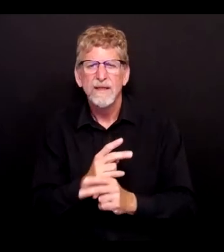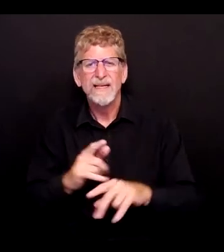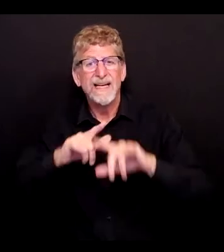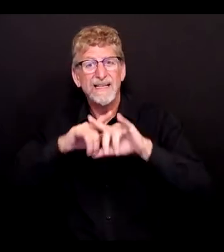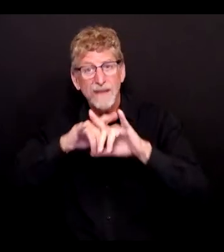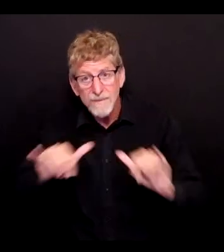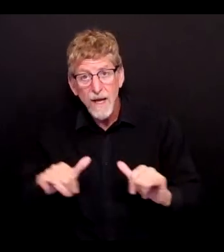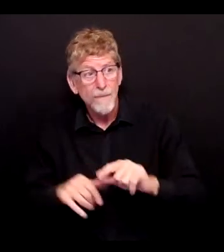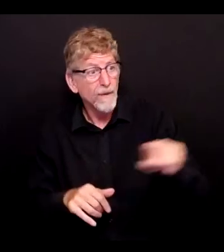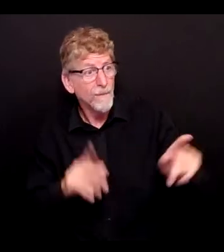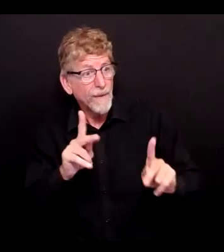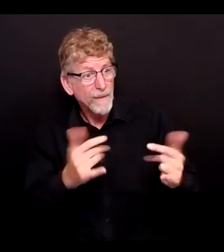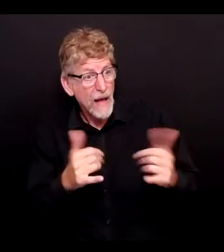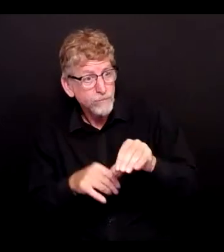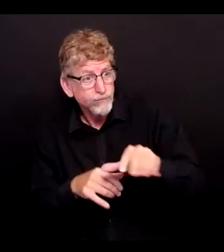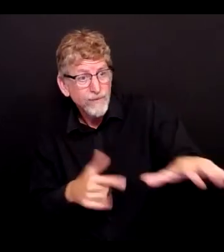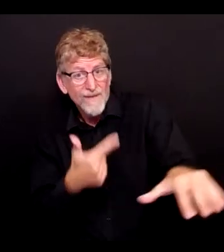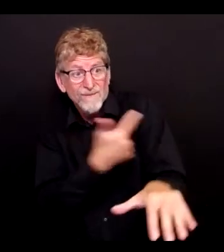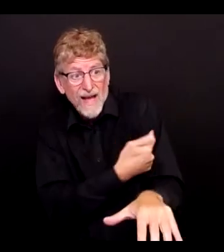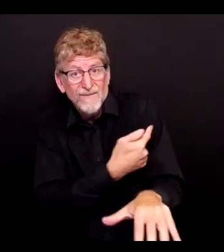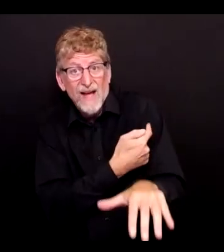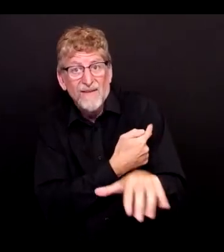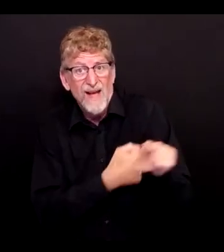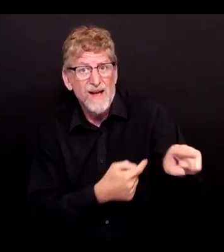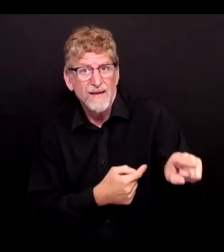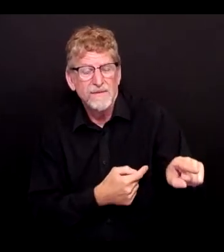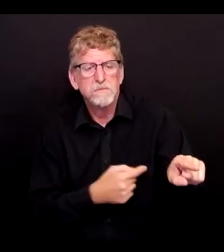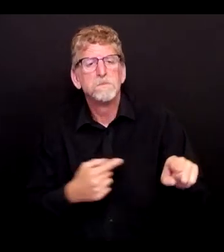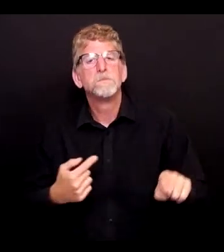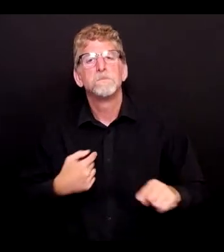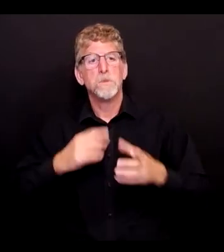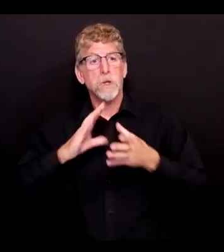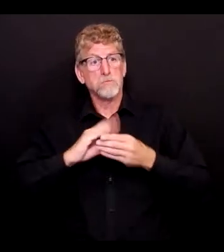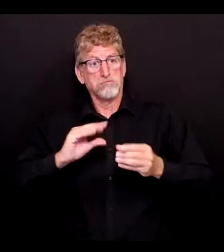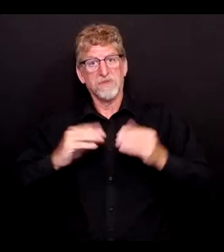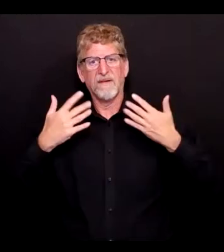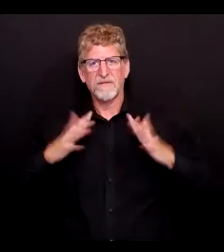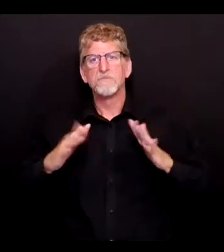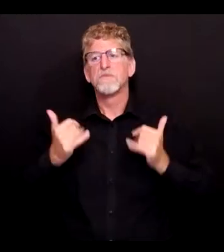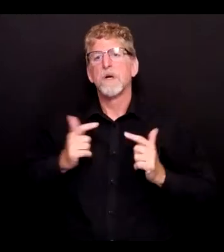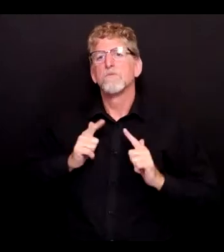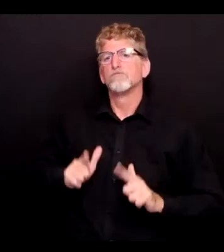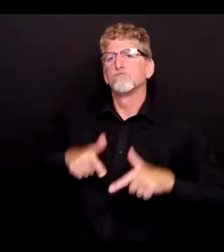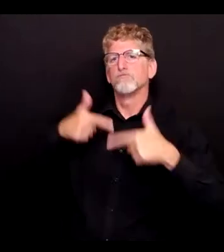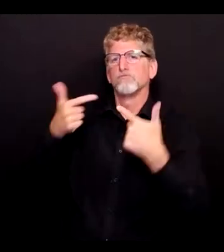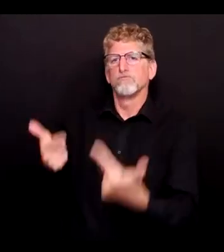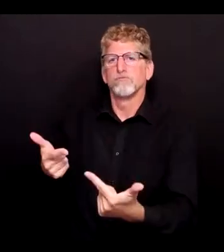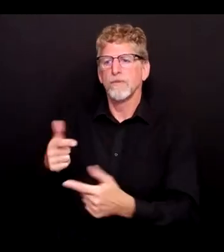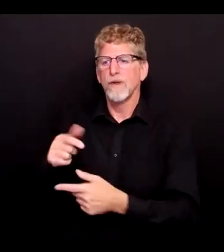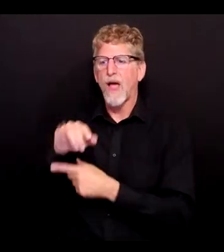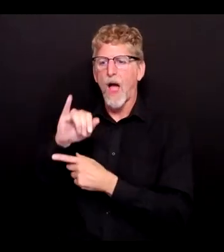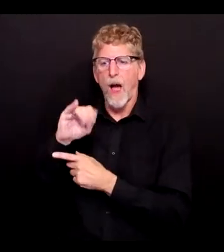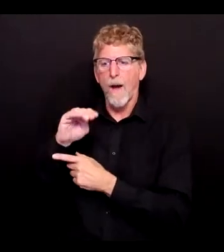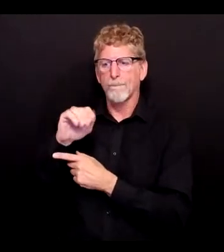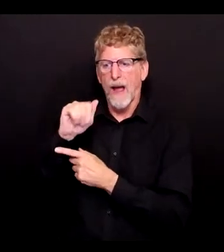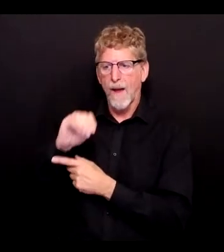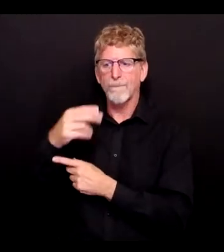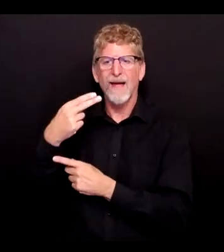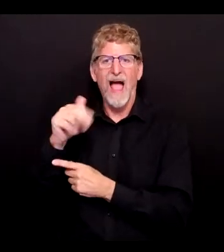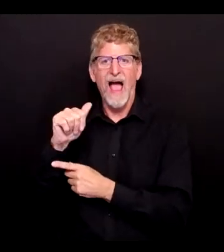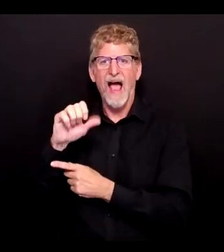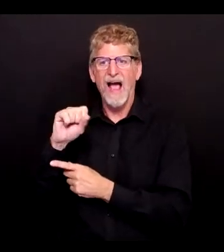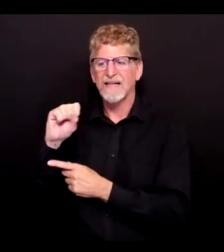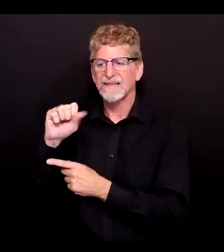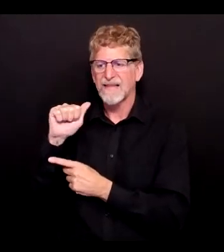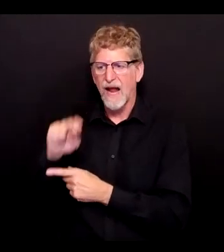I would now like to turn the conversation over to Imam Hassan Jama. Thank